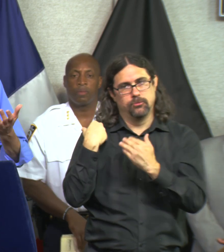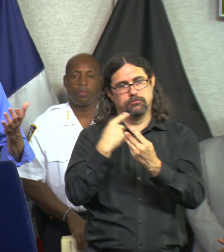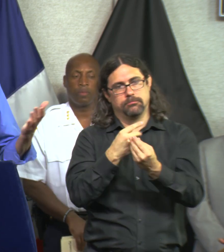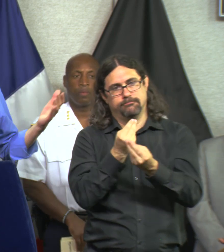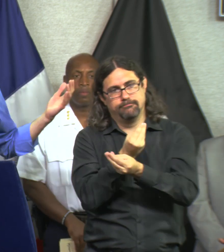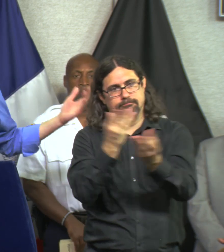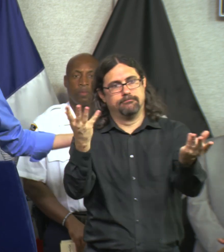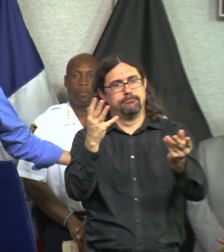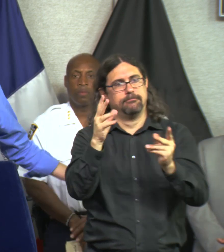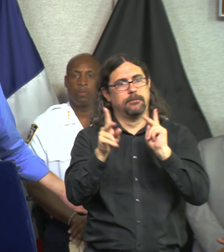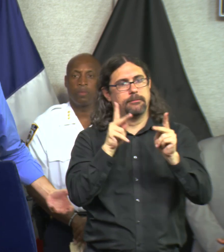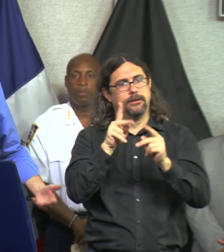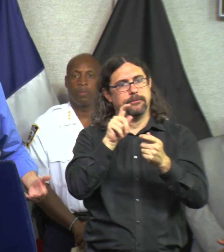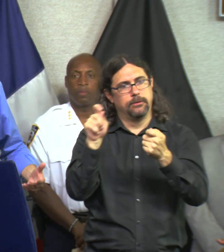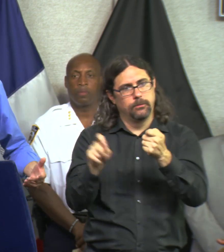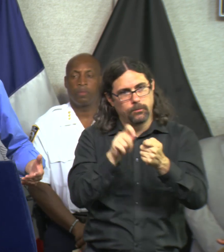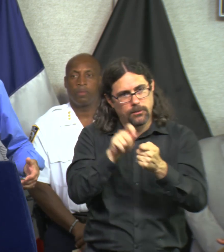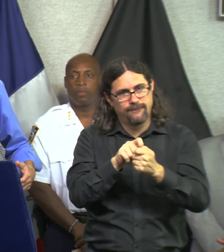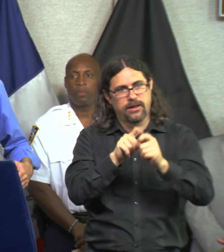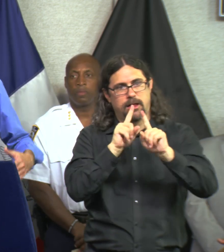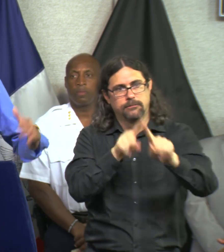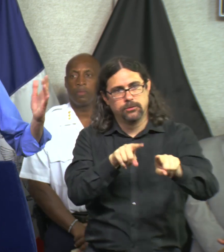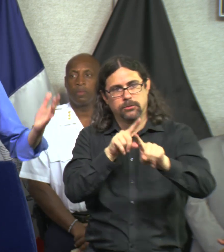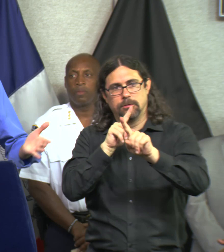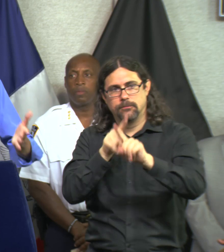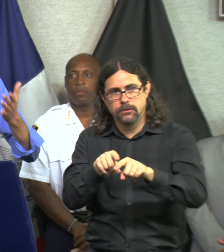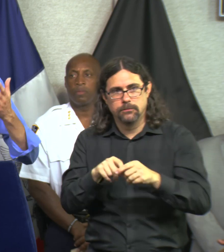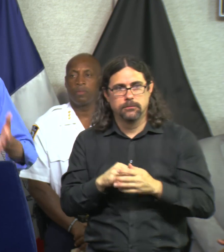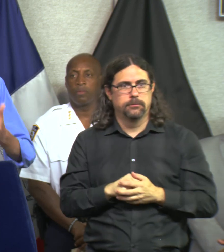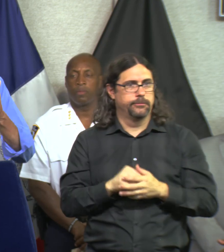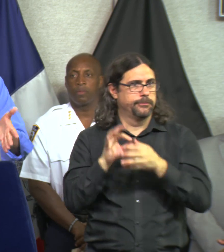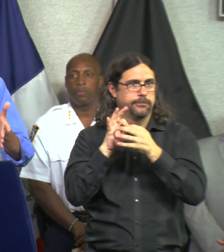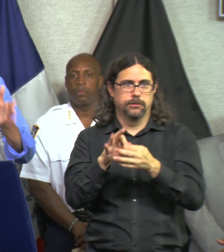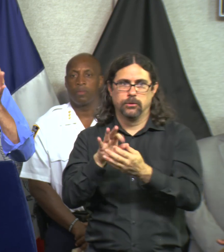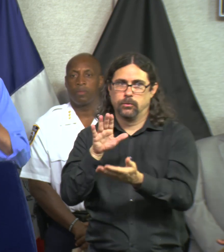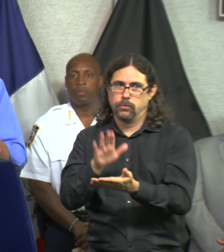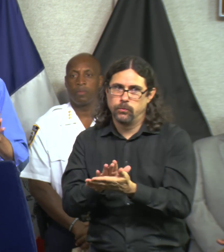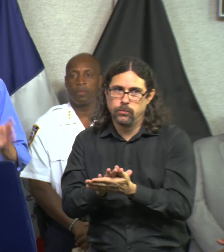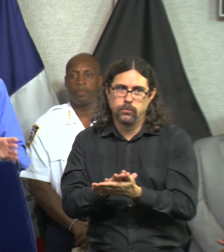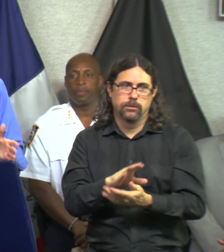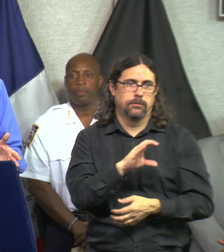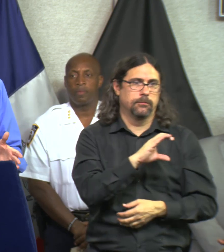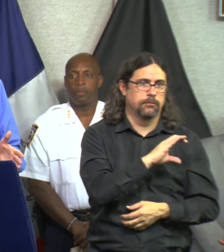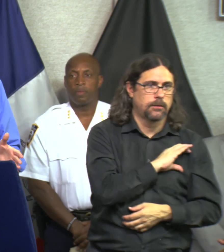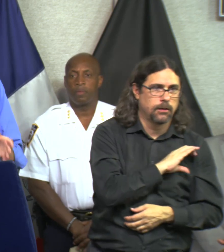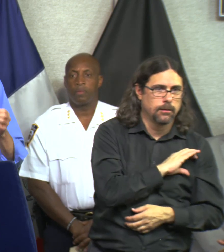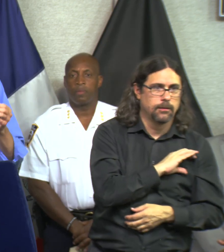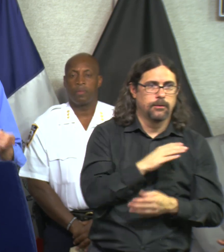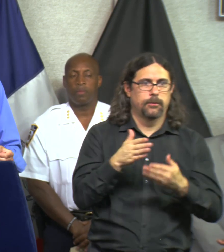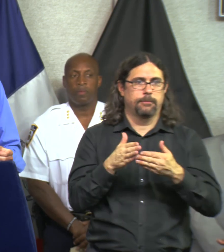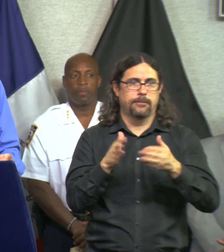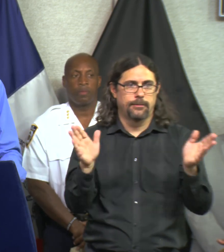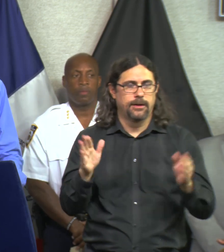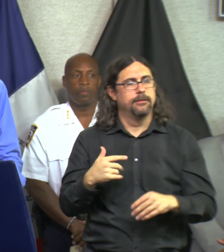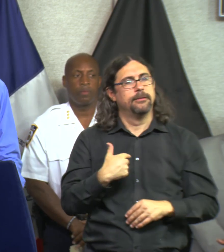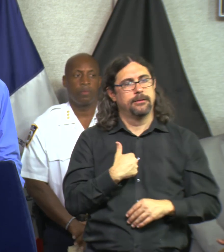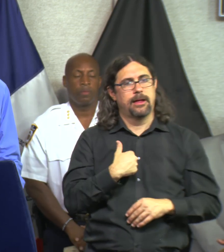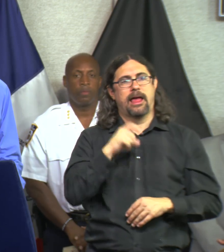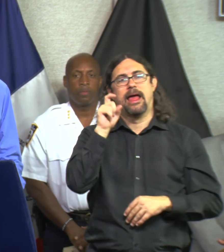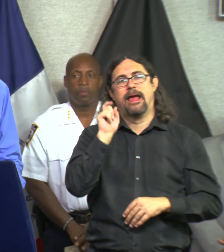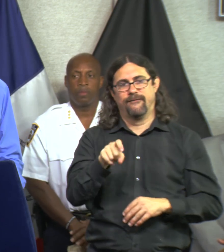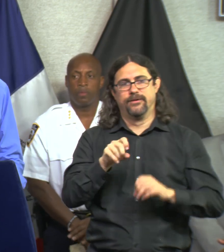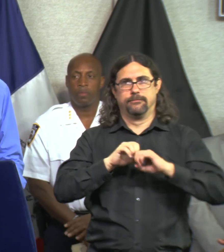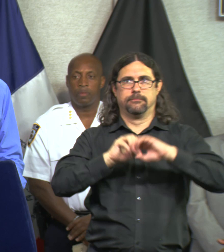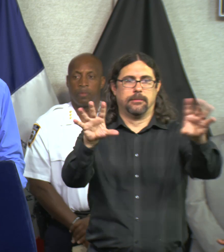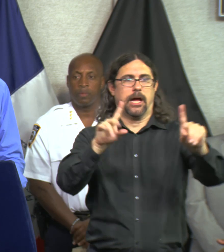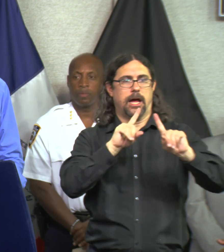If something happens in our schools, with our police, public housing, you name it, I'm supposed to give you guys very tangible, specific answers, and I don't have them. We're supposed